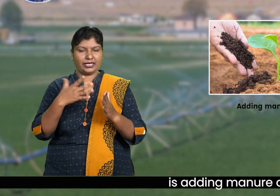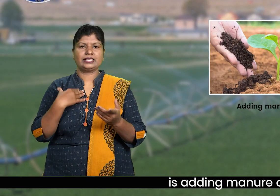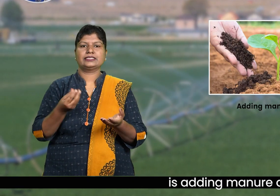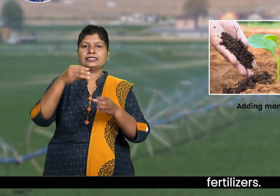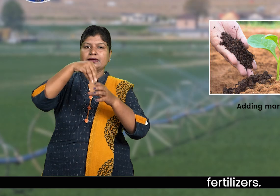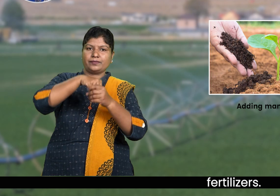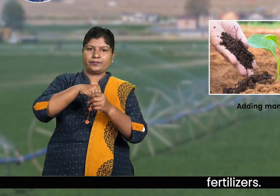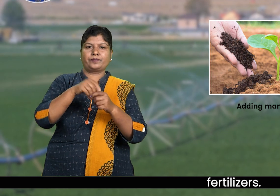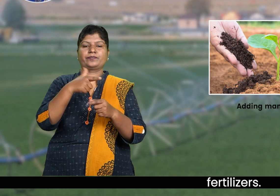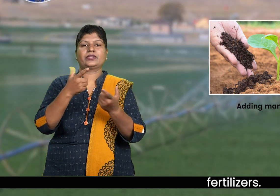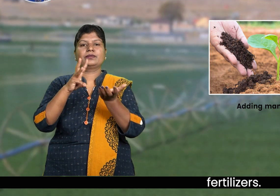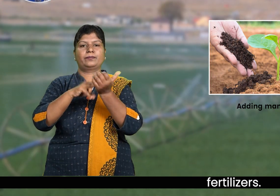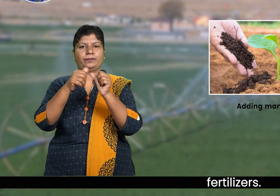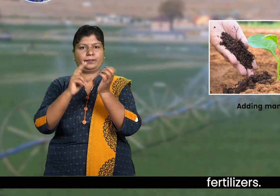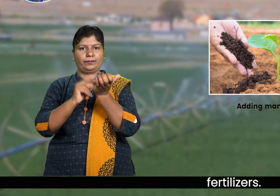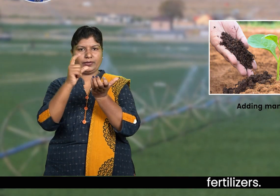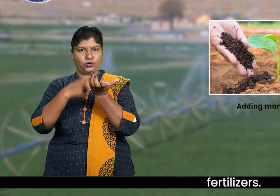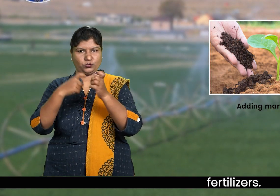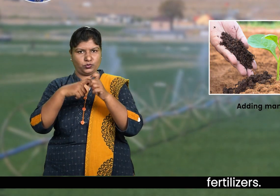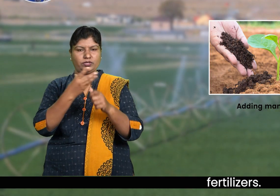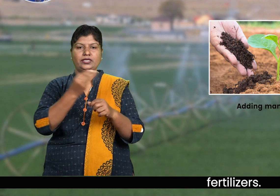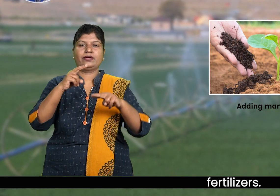manure and fertilizers.